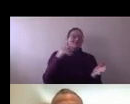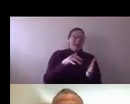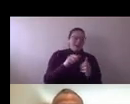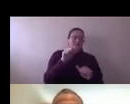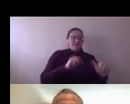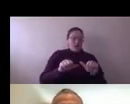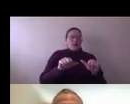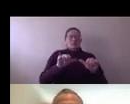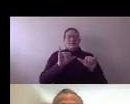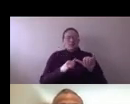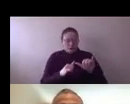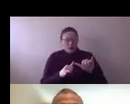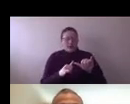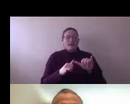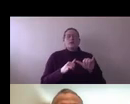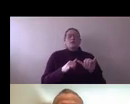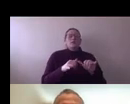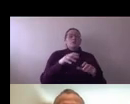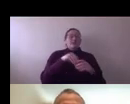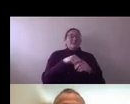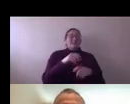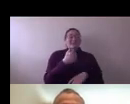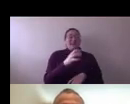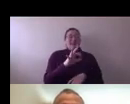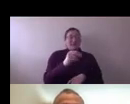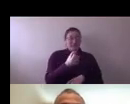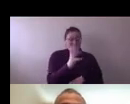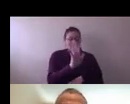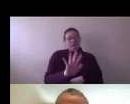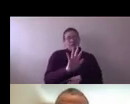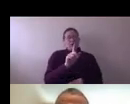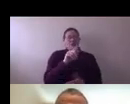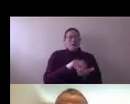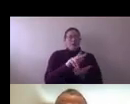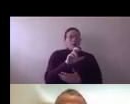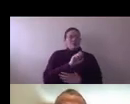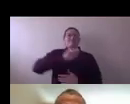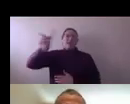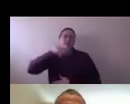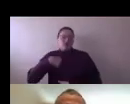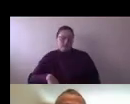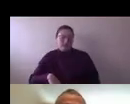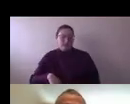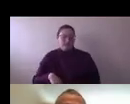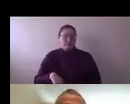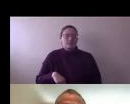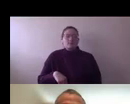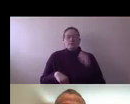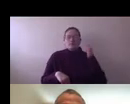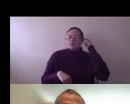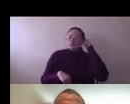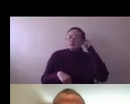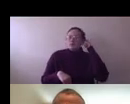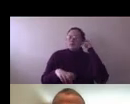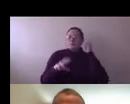engineering. So in the 1950s, about 1,300 actually went back to China, but also